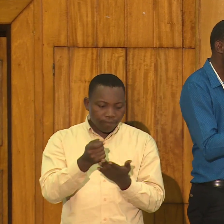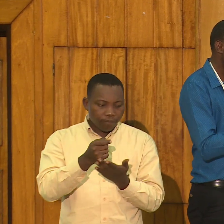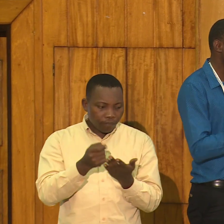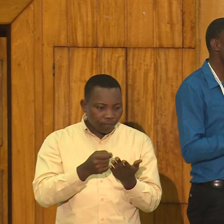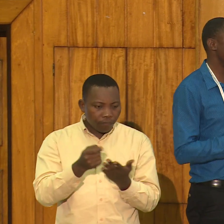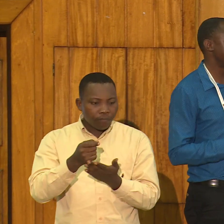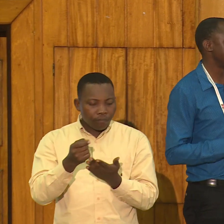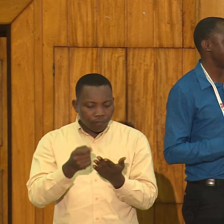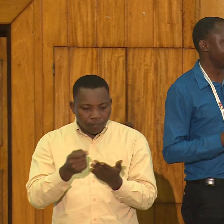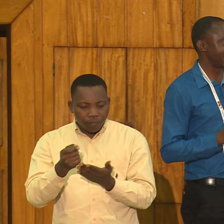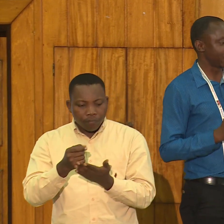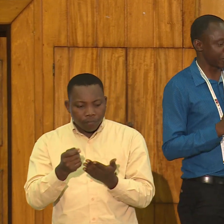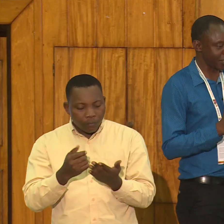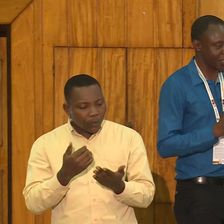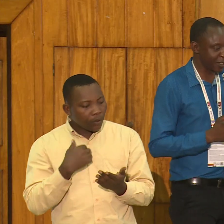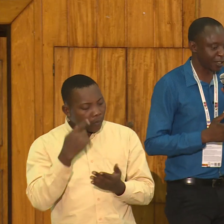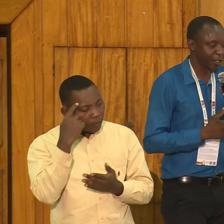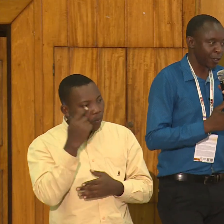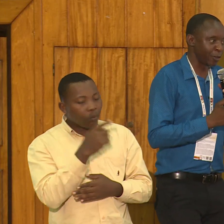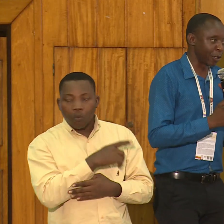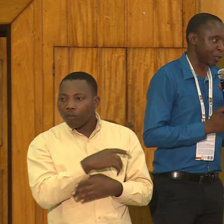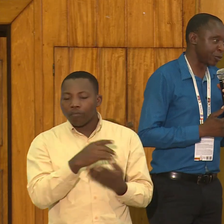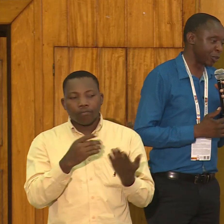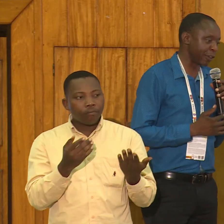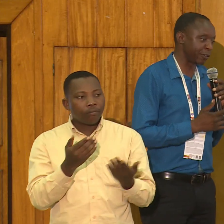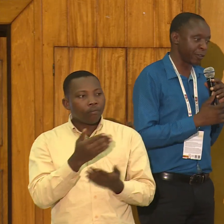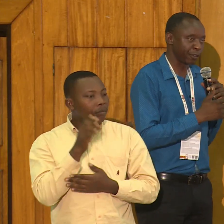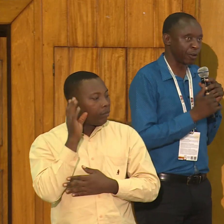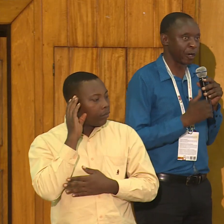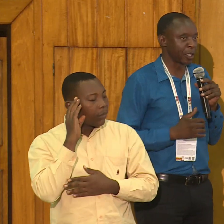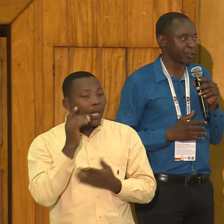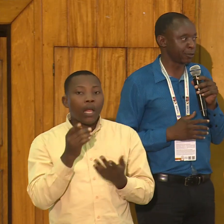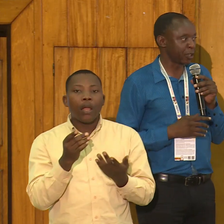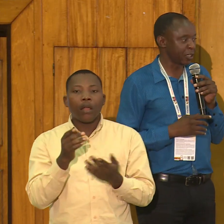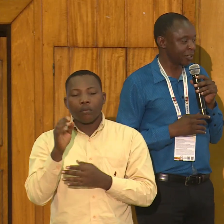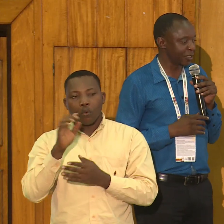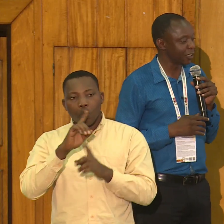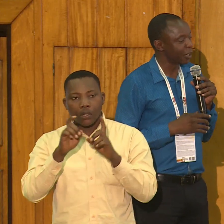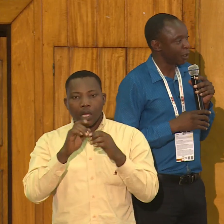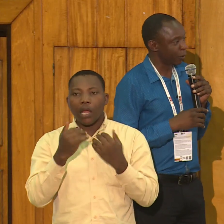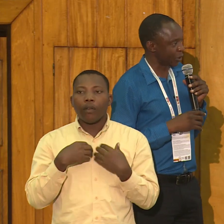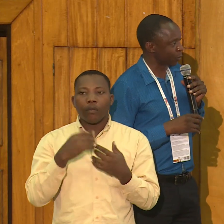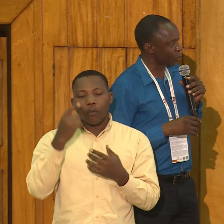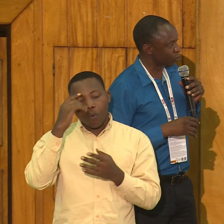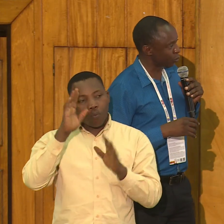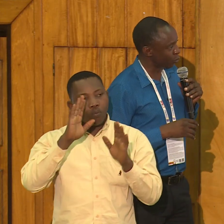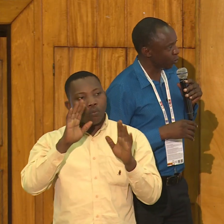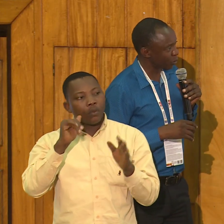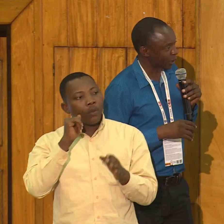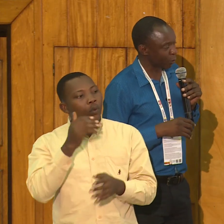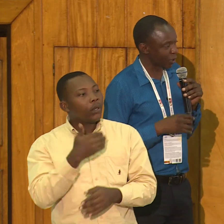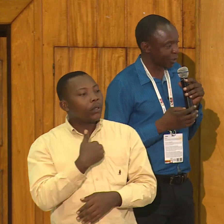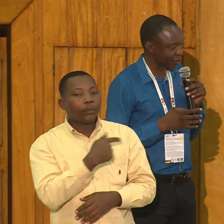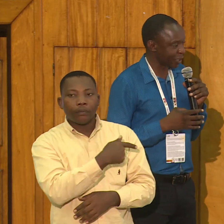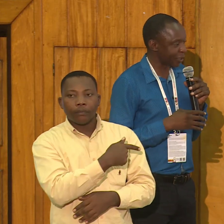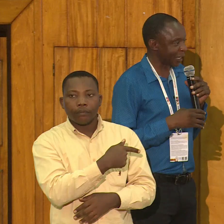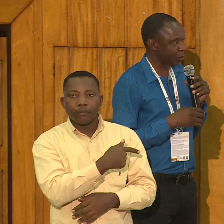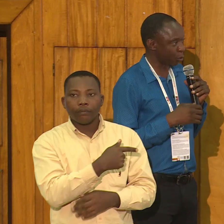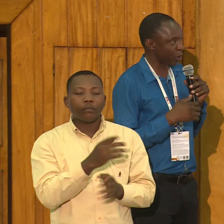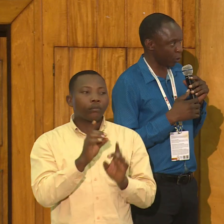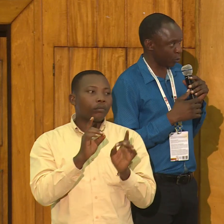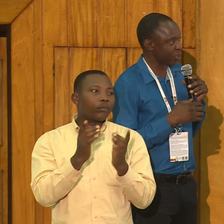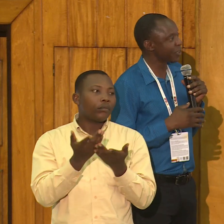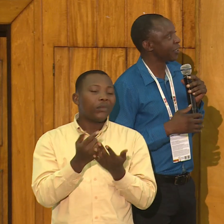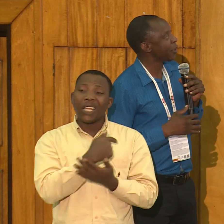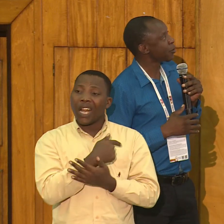for Gerald, then the questions you are going to have for our wonderful lady. What I'm going to do, like what I've said, I